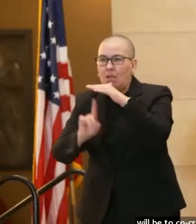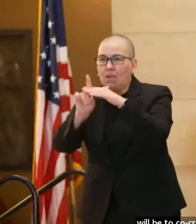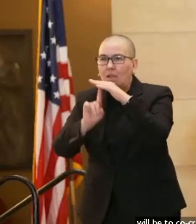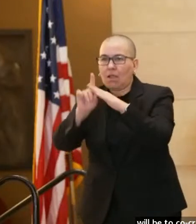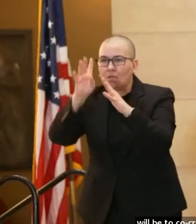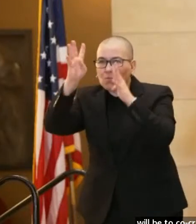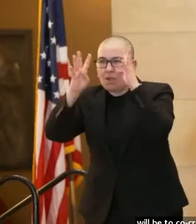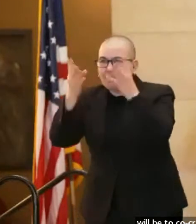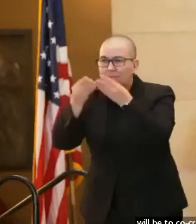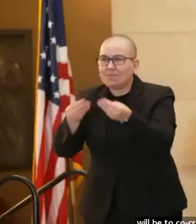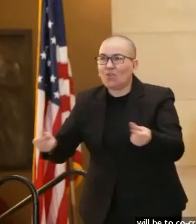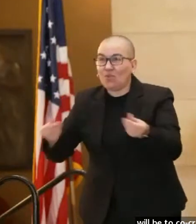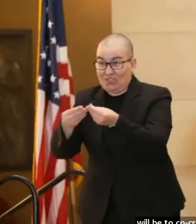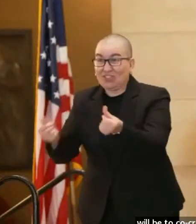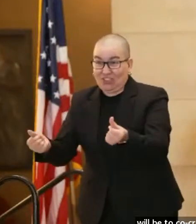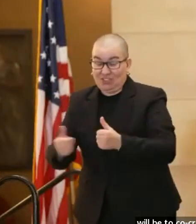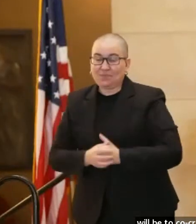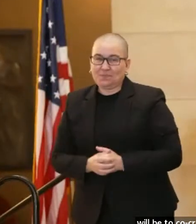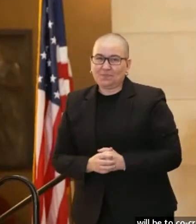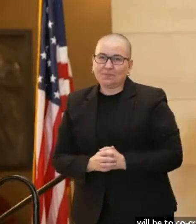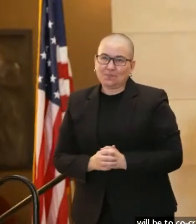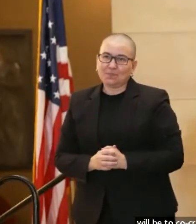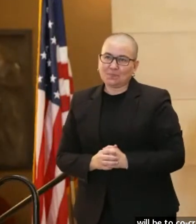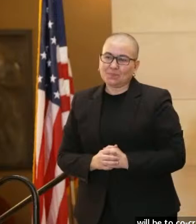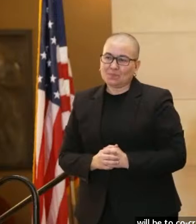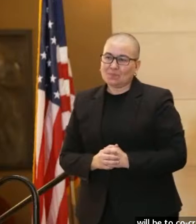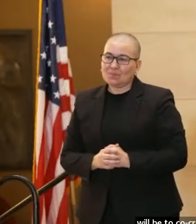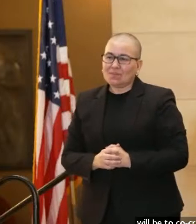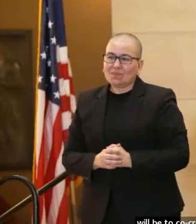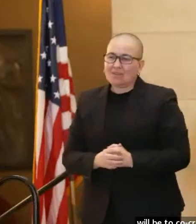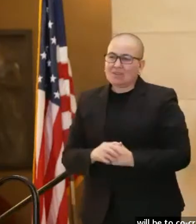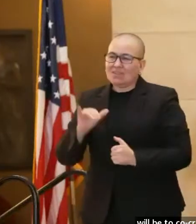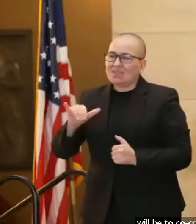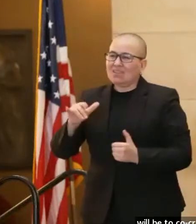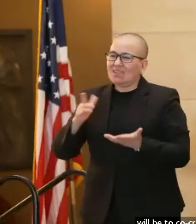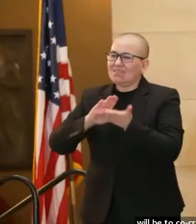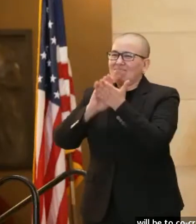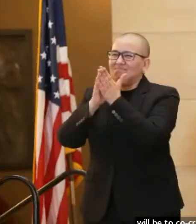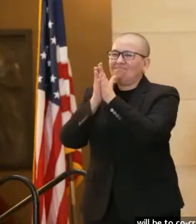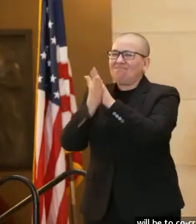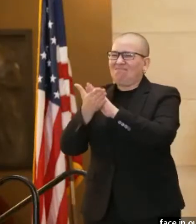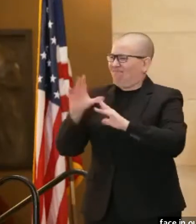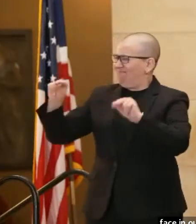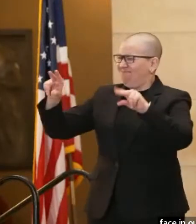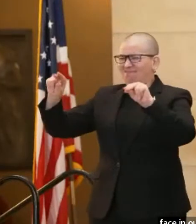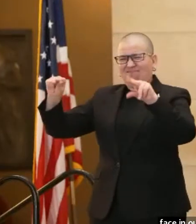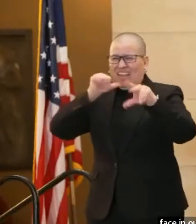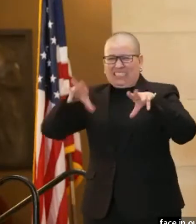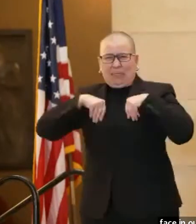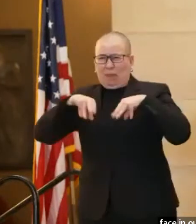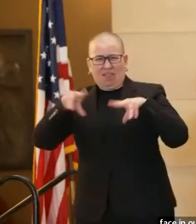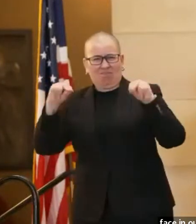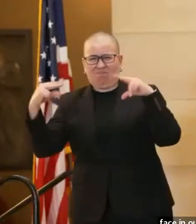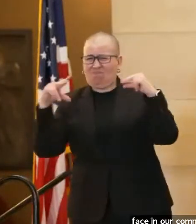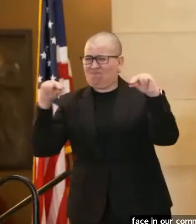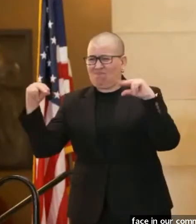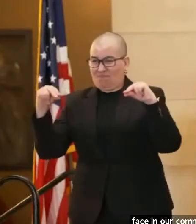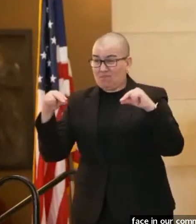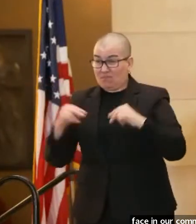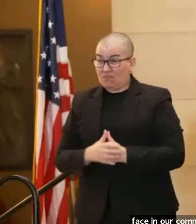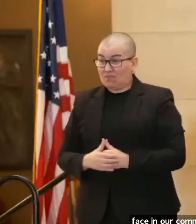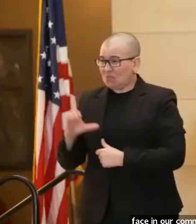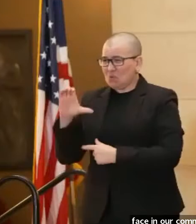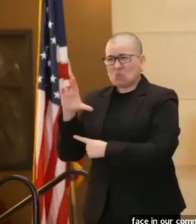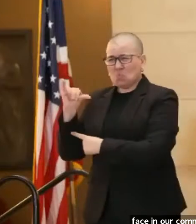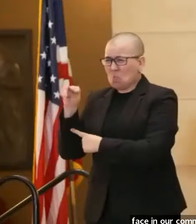in our communities, and that it will be unacceptable. So crime victim services should not be seen or